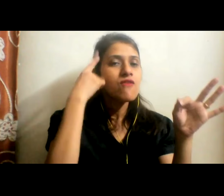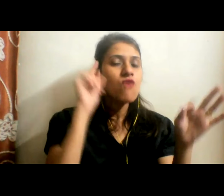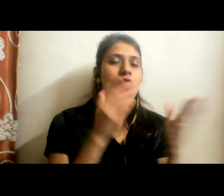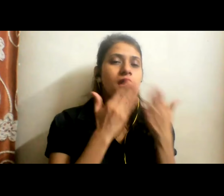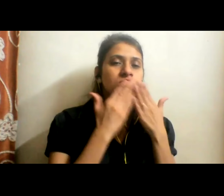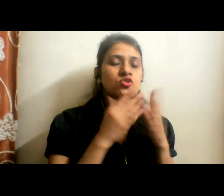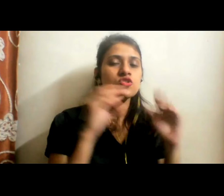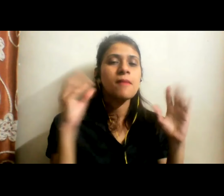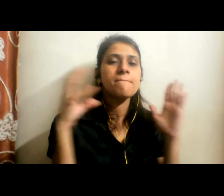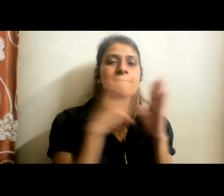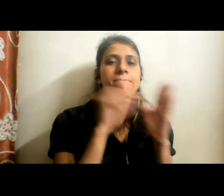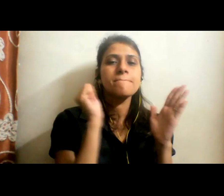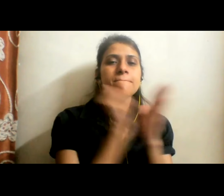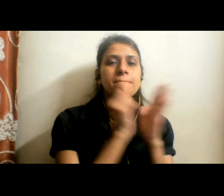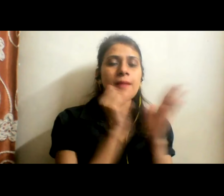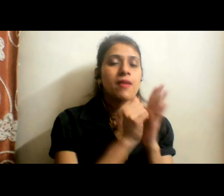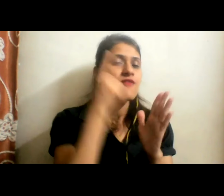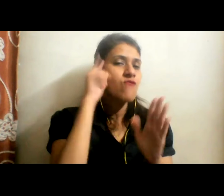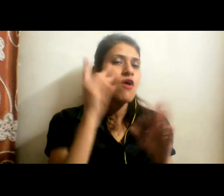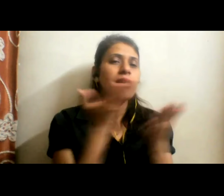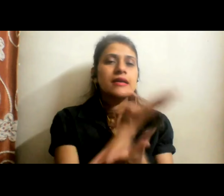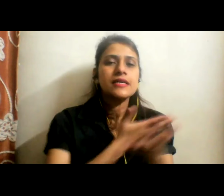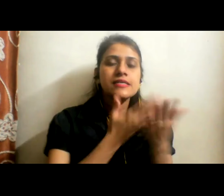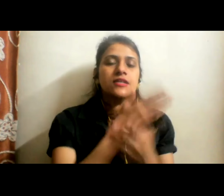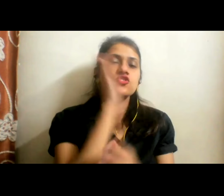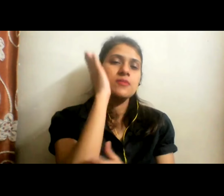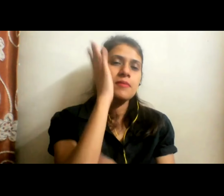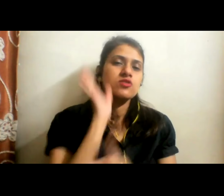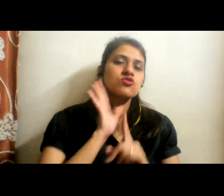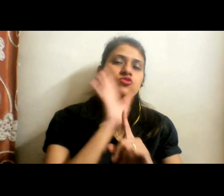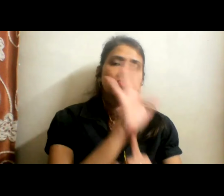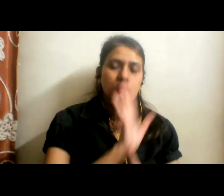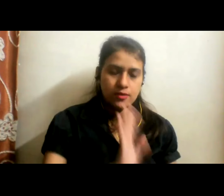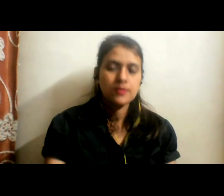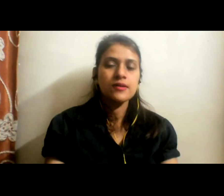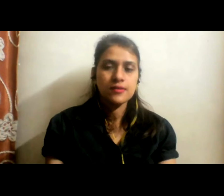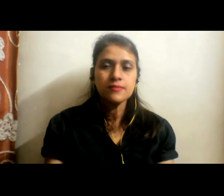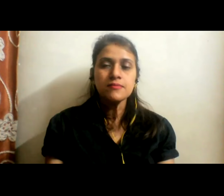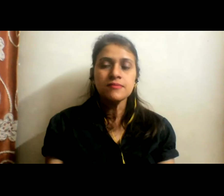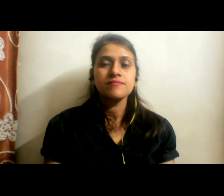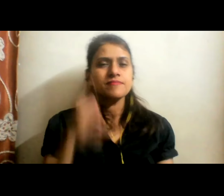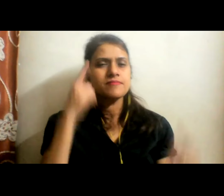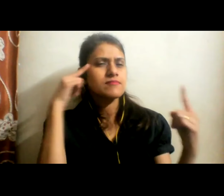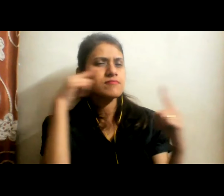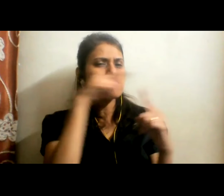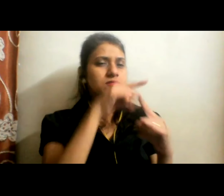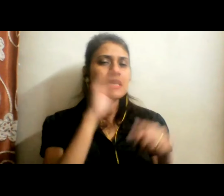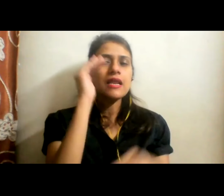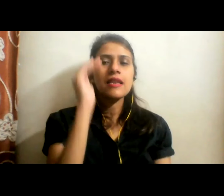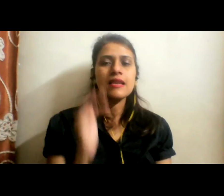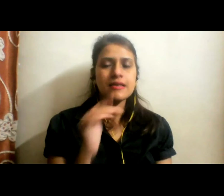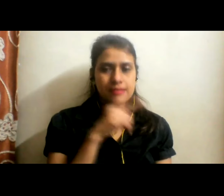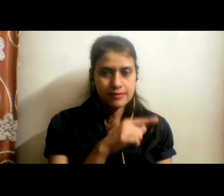publications and discussions, and it might limit its scope might be limited to certain aspects of the whole research